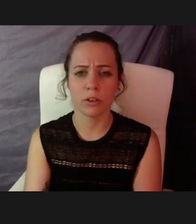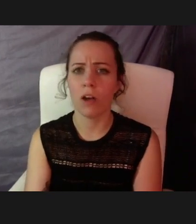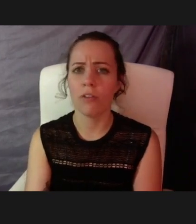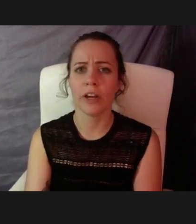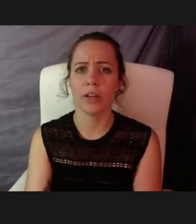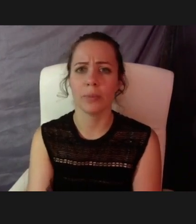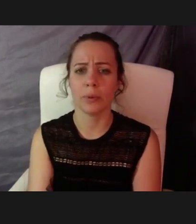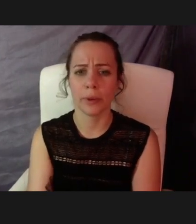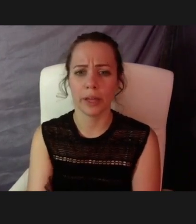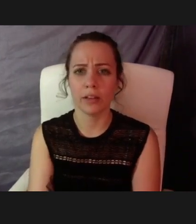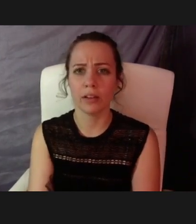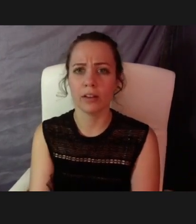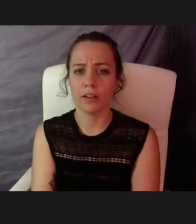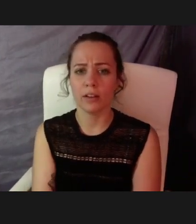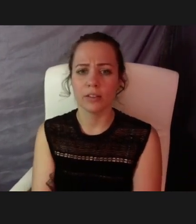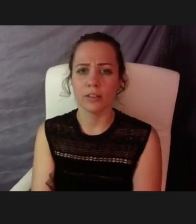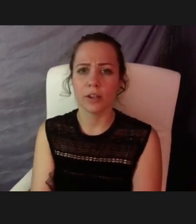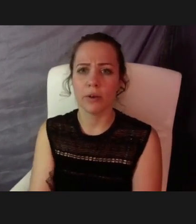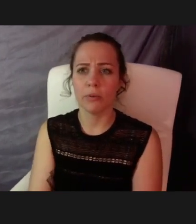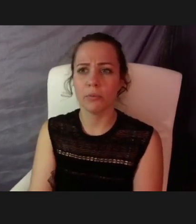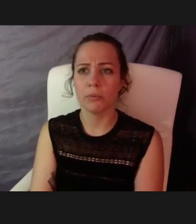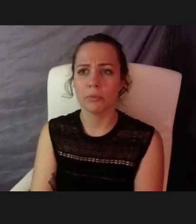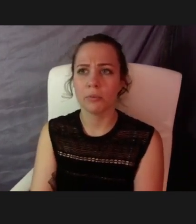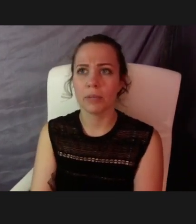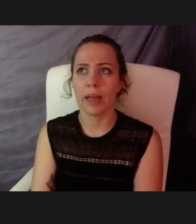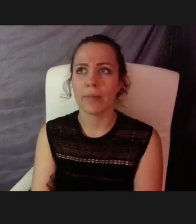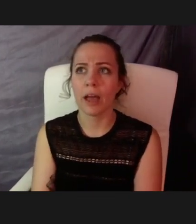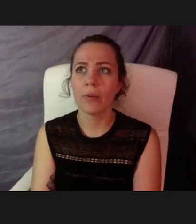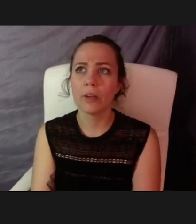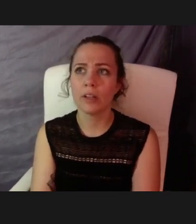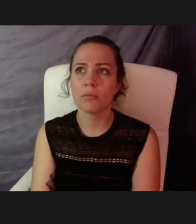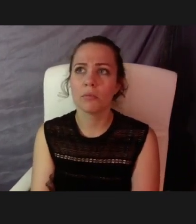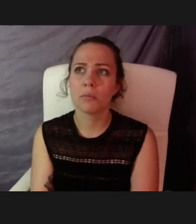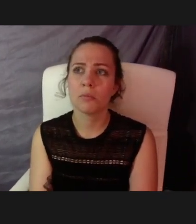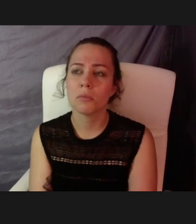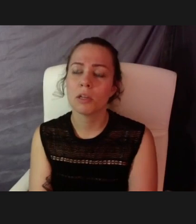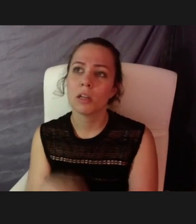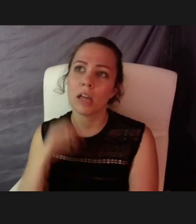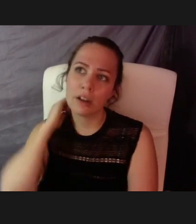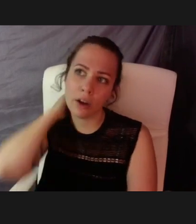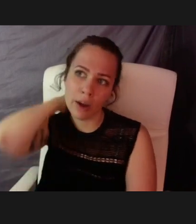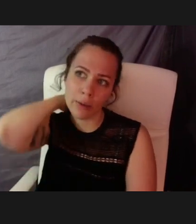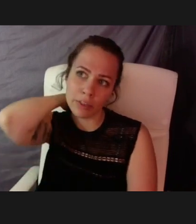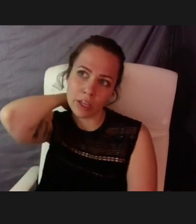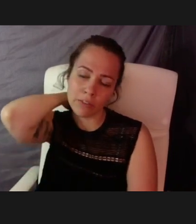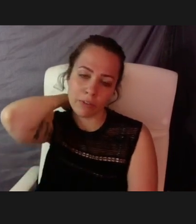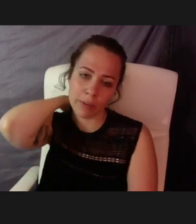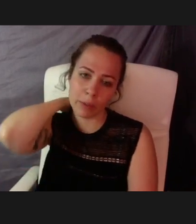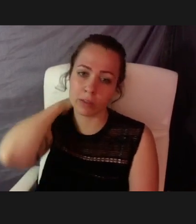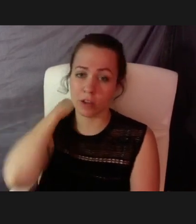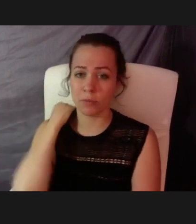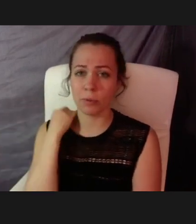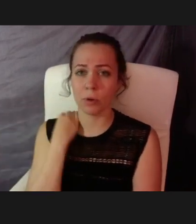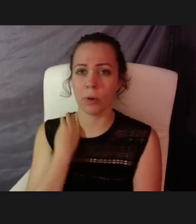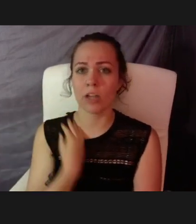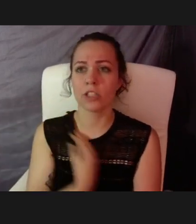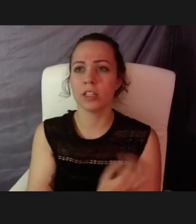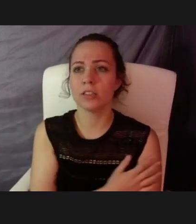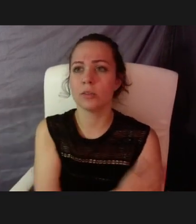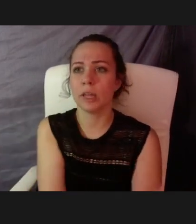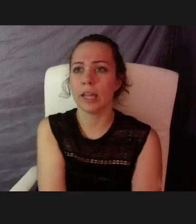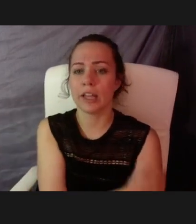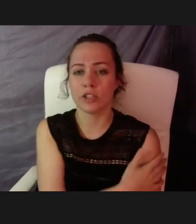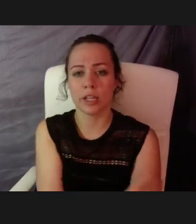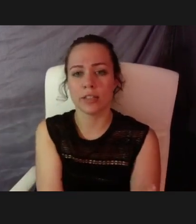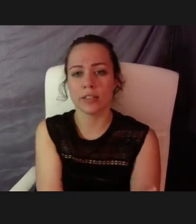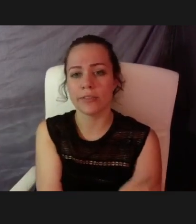did was all very appropriate. Mm-hmm. So, yeah, I don't know. I would think if like deaf people were watching this,